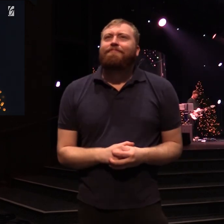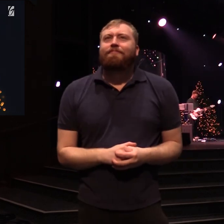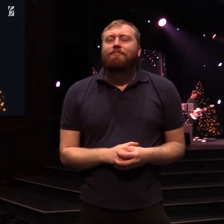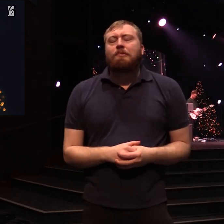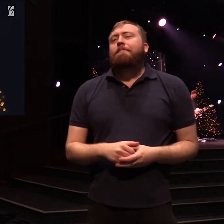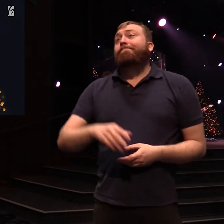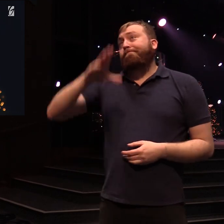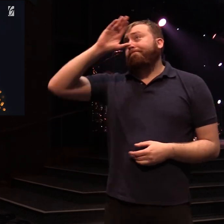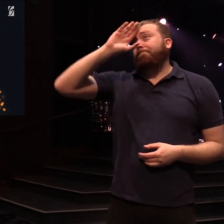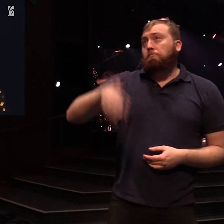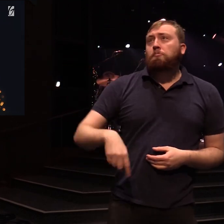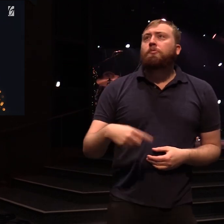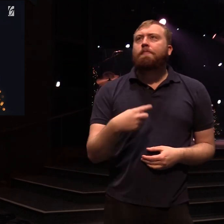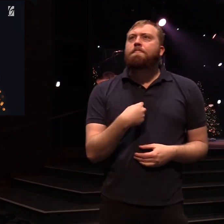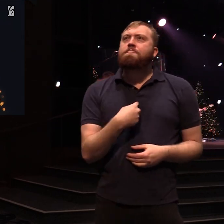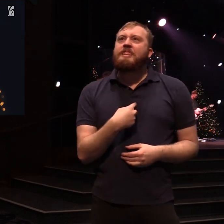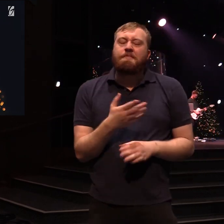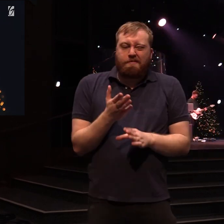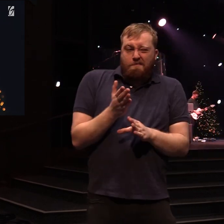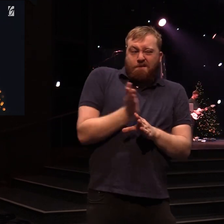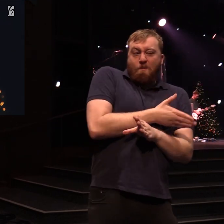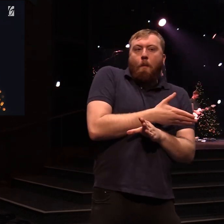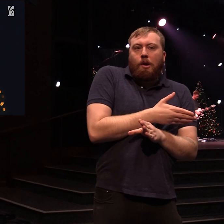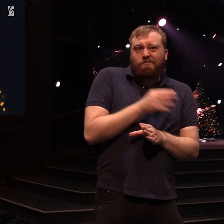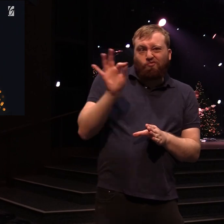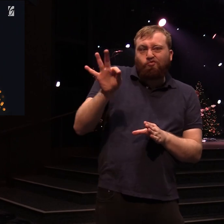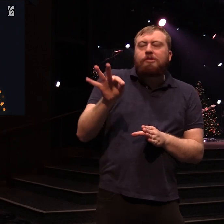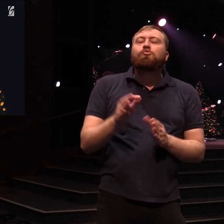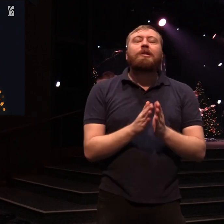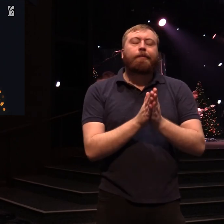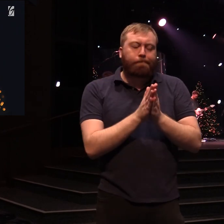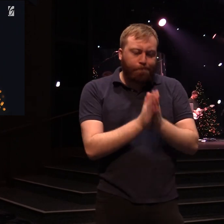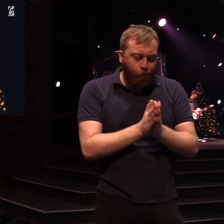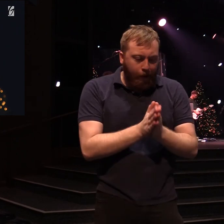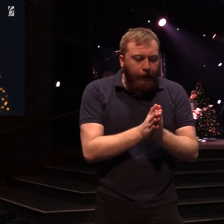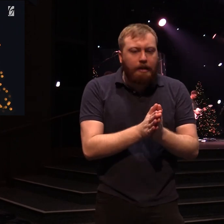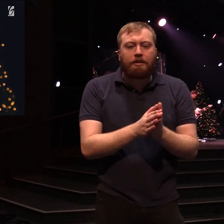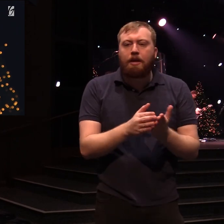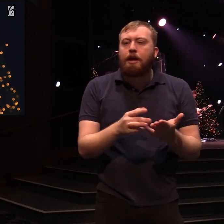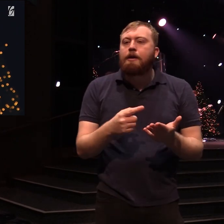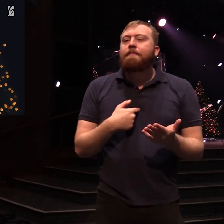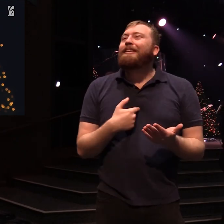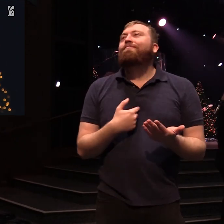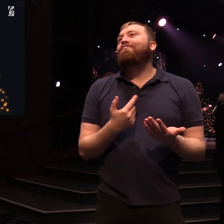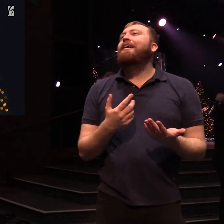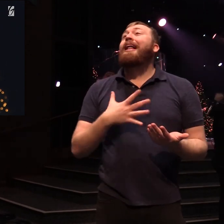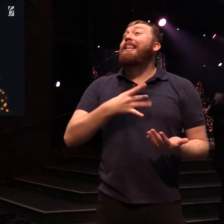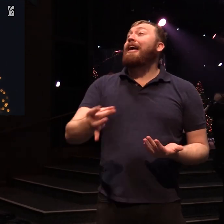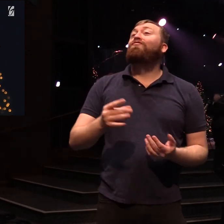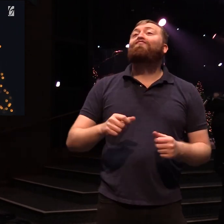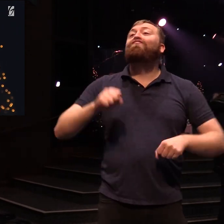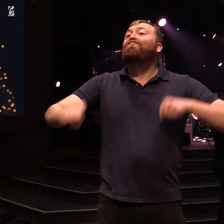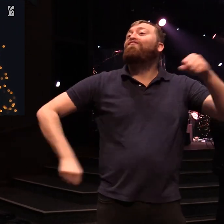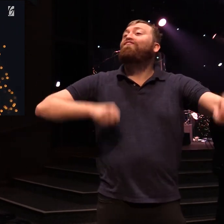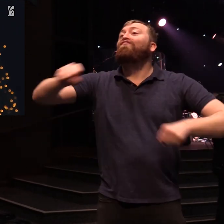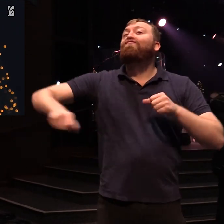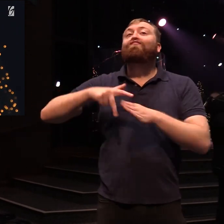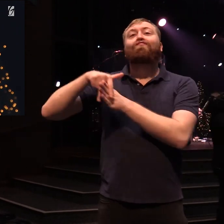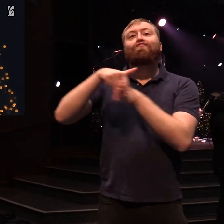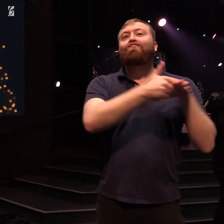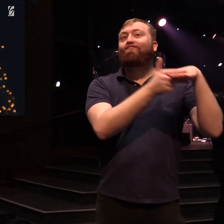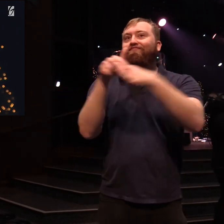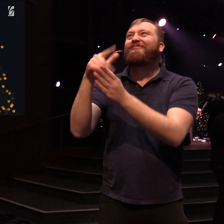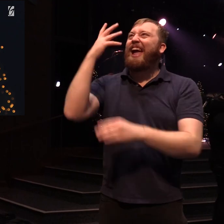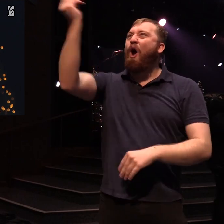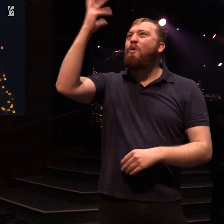You know, I was praying for this service, and I was doing it as I was riding my bike, and I like to go cycling outdoors, and there's one thing that